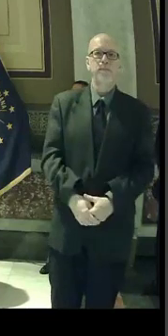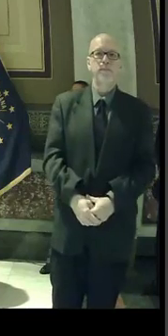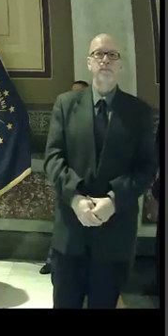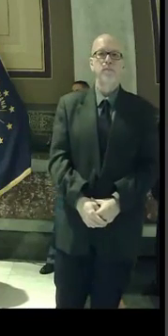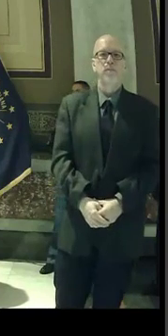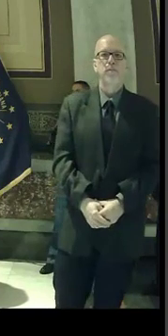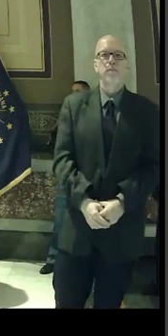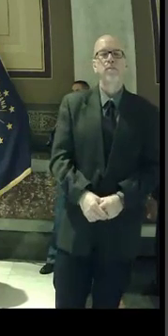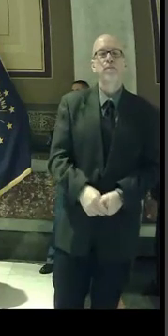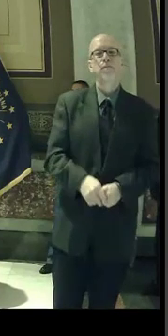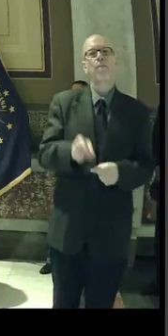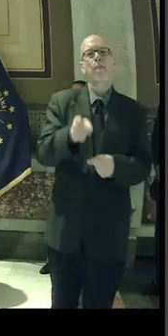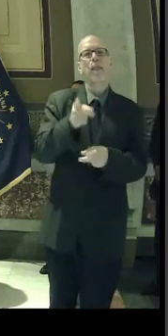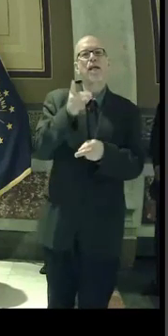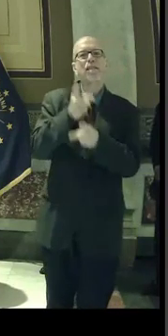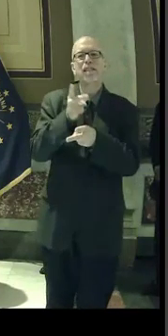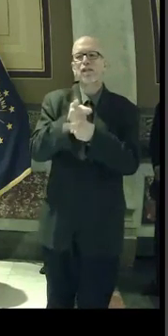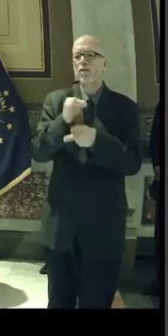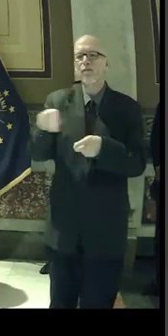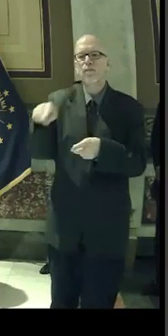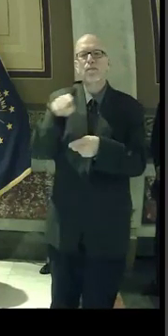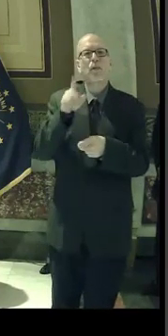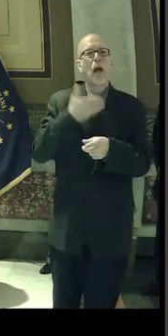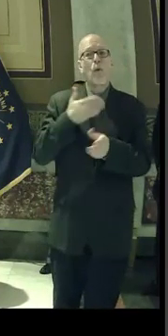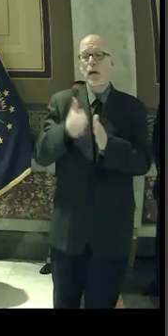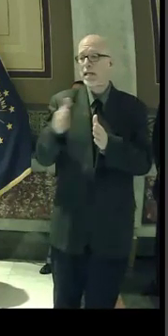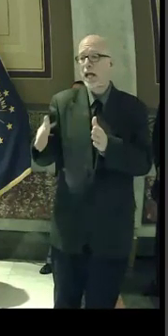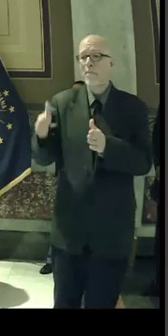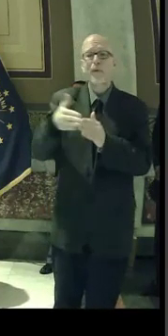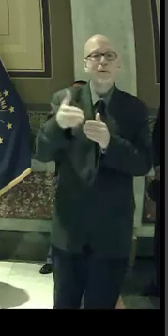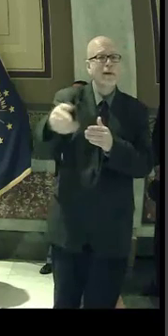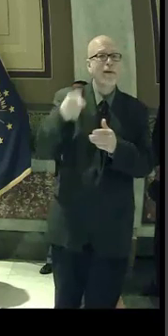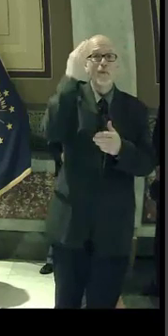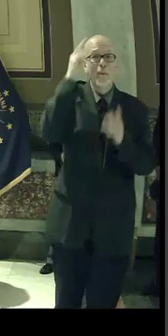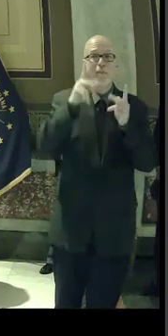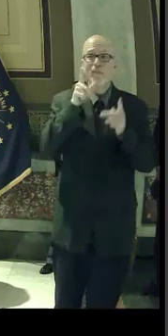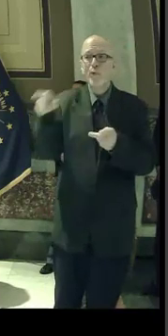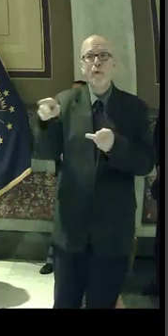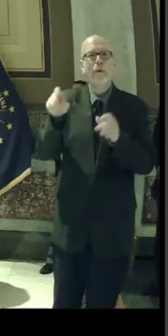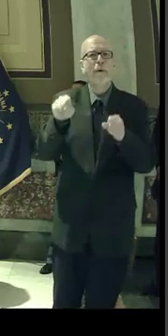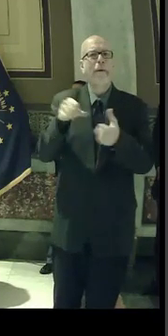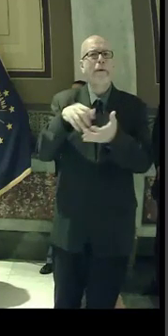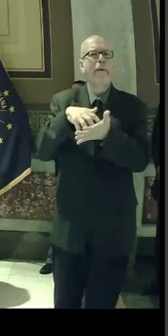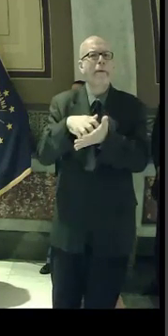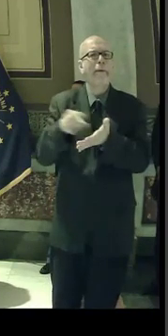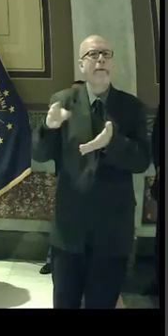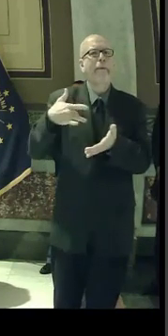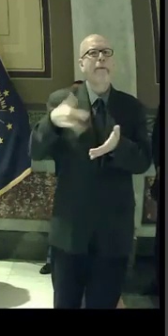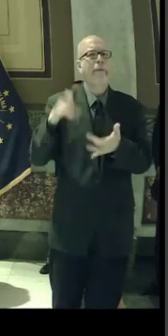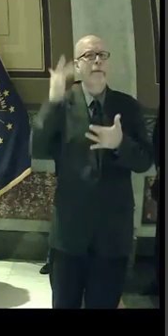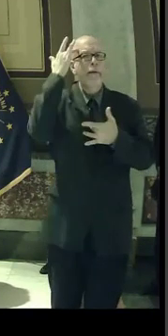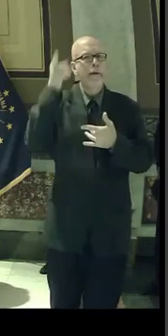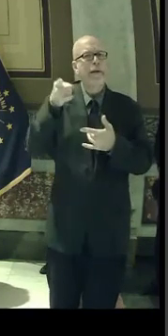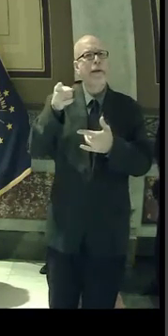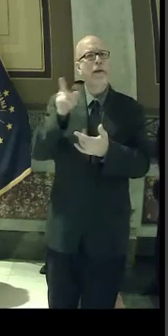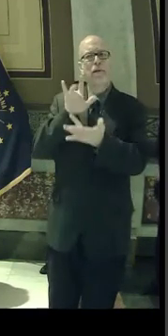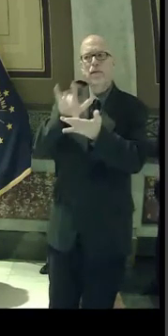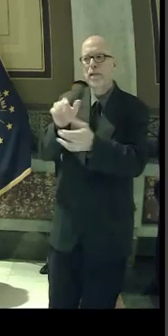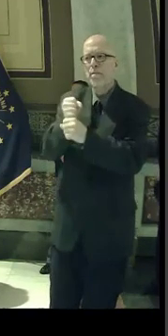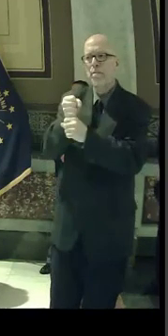Take care of our vulnerable neighbor. Reach out to your elderly neighbor